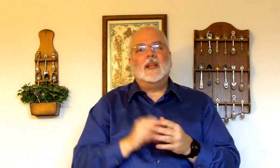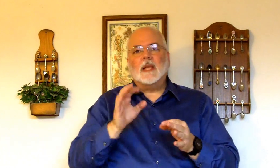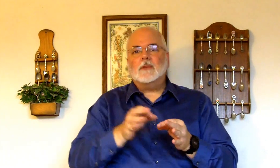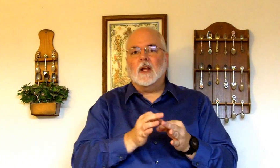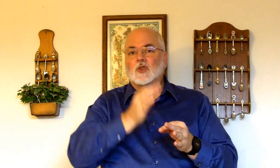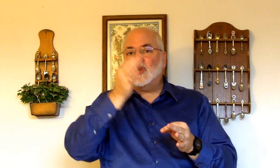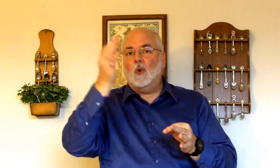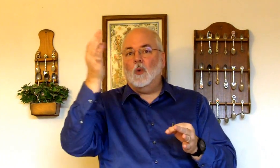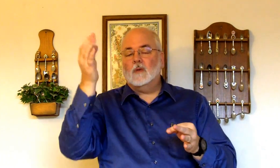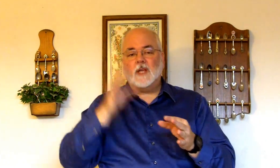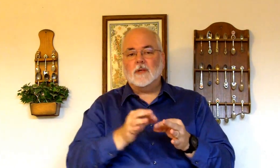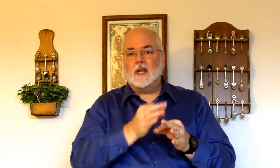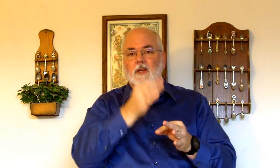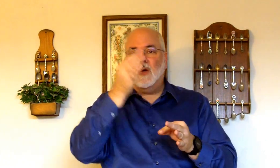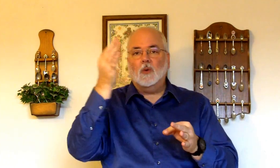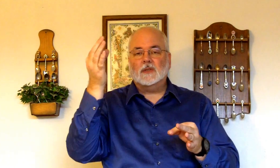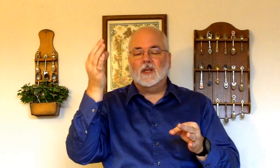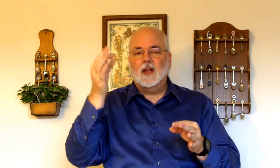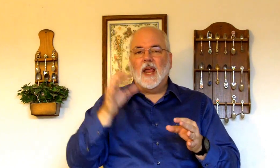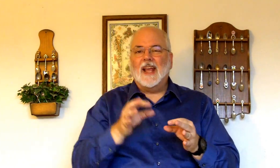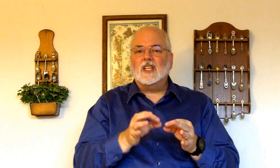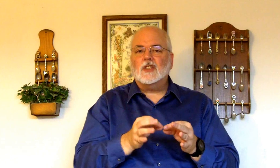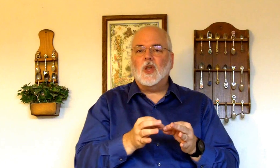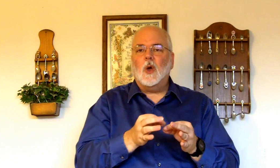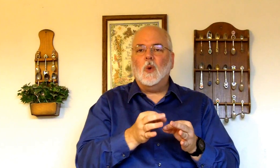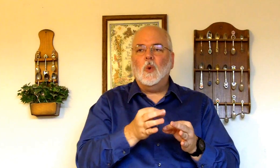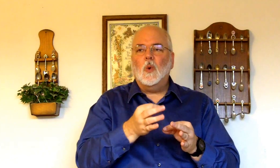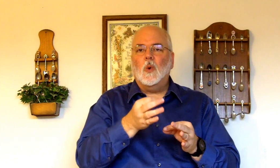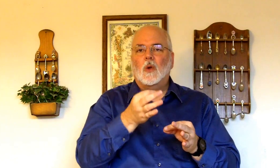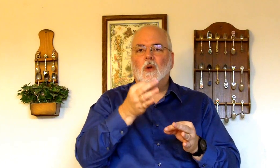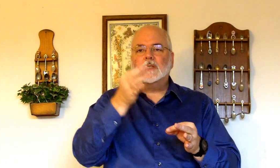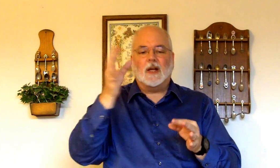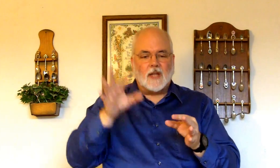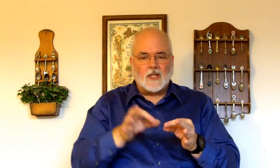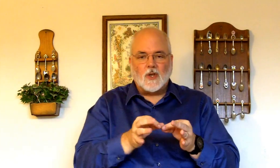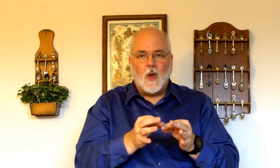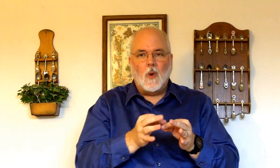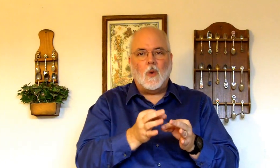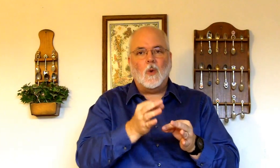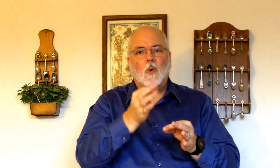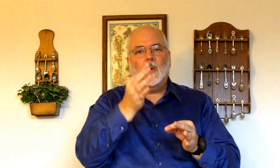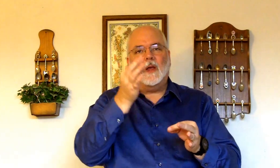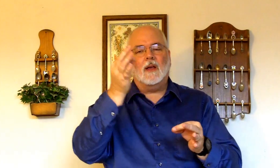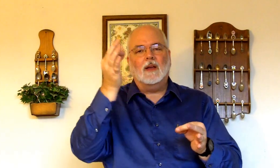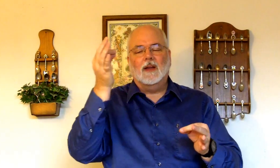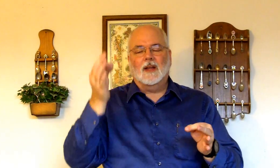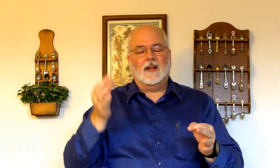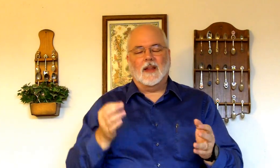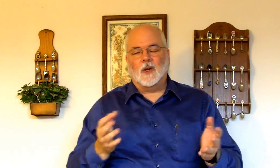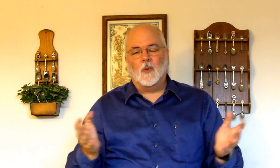same sign as soul, same sign as ghost. And soul sounds like sewing. Now that only works